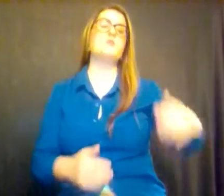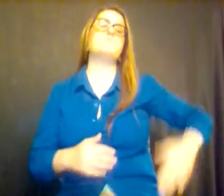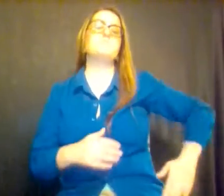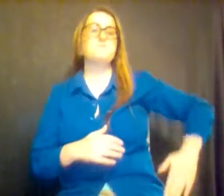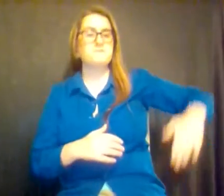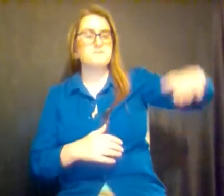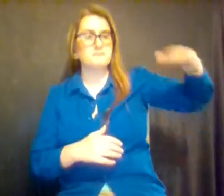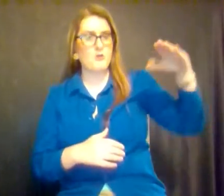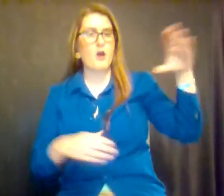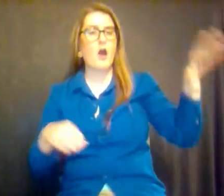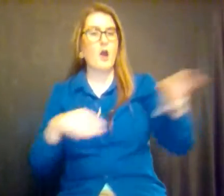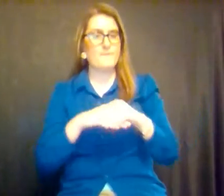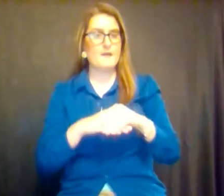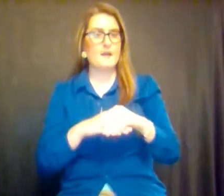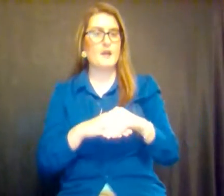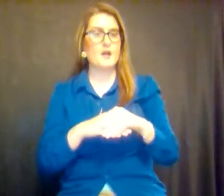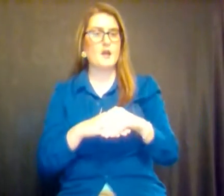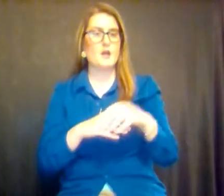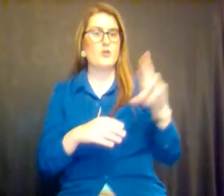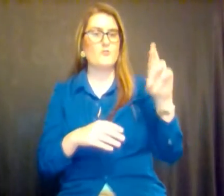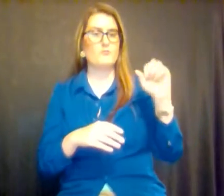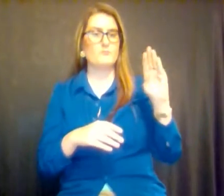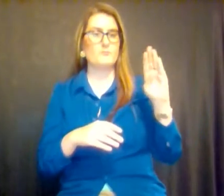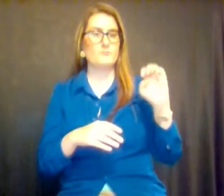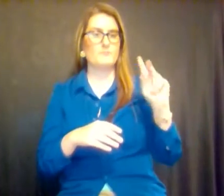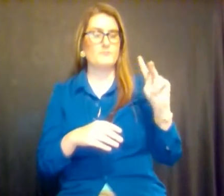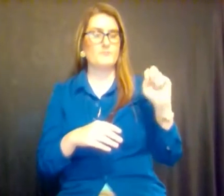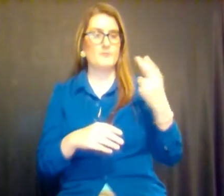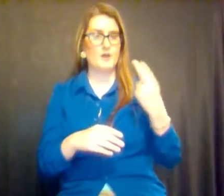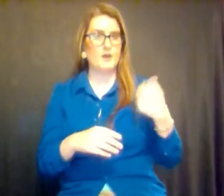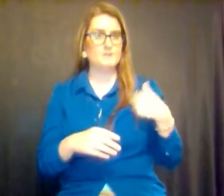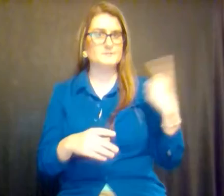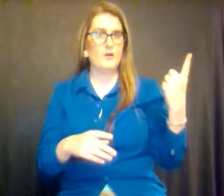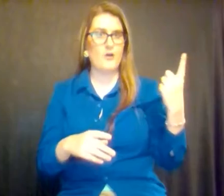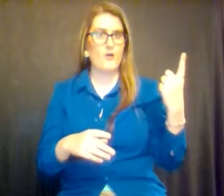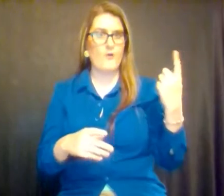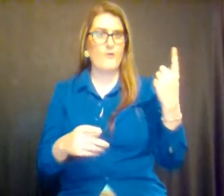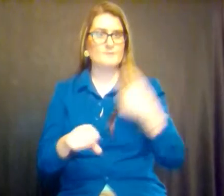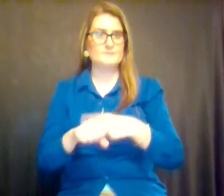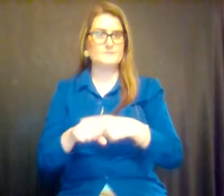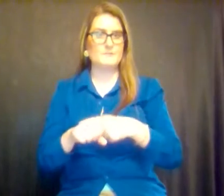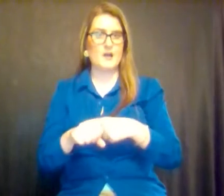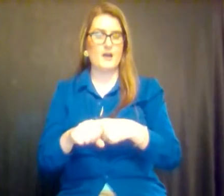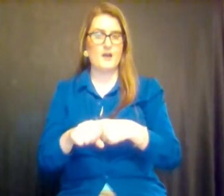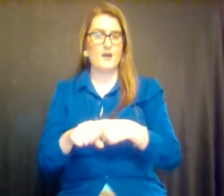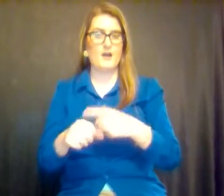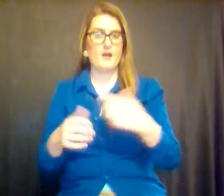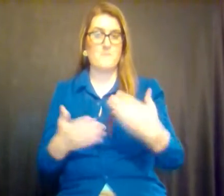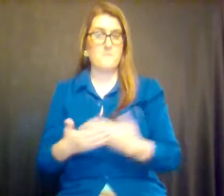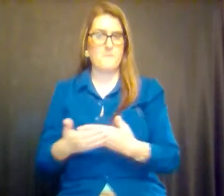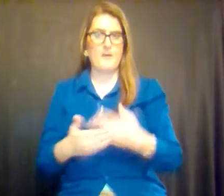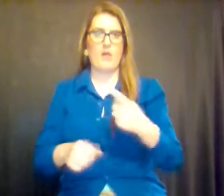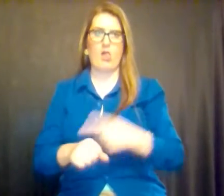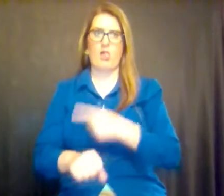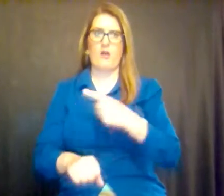to have children too. But when the time came, they were fortunate. They had two babies at once, twins. The first little baby boy was